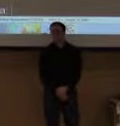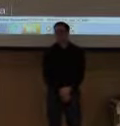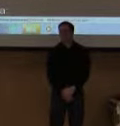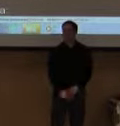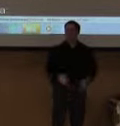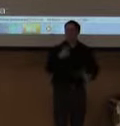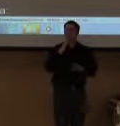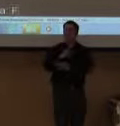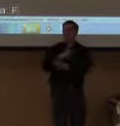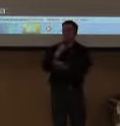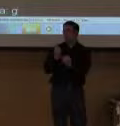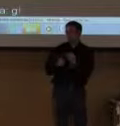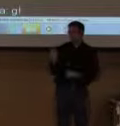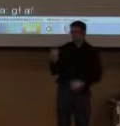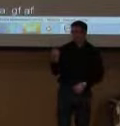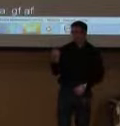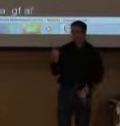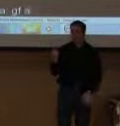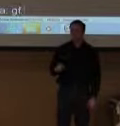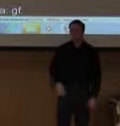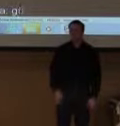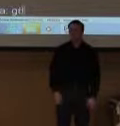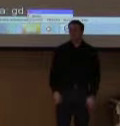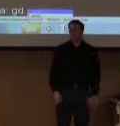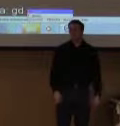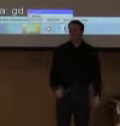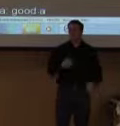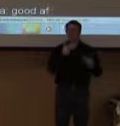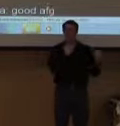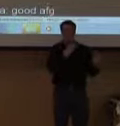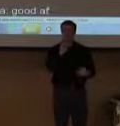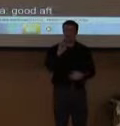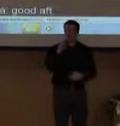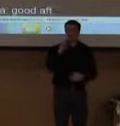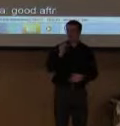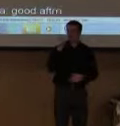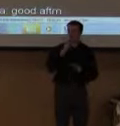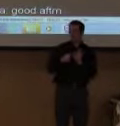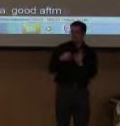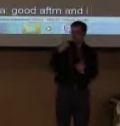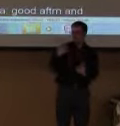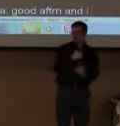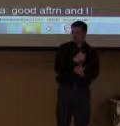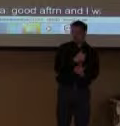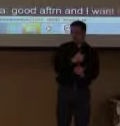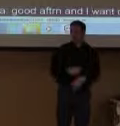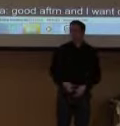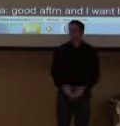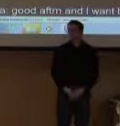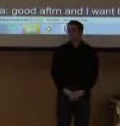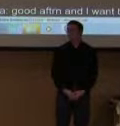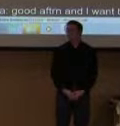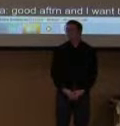Good afternoon, everybody, and I just want to thank Stephen for interpreting for us.